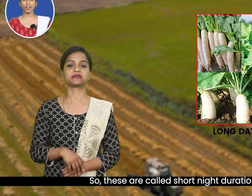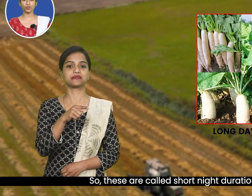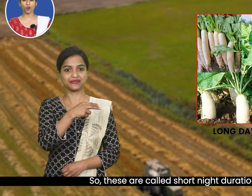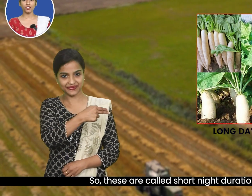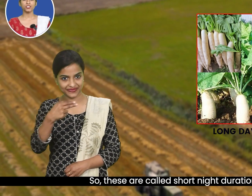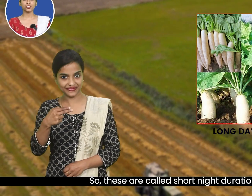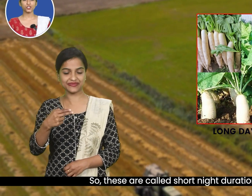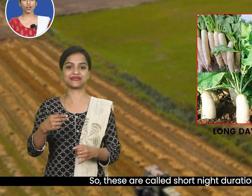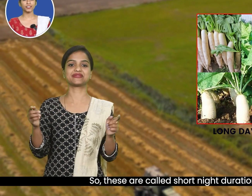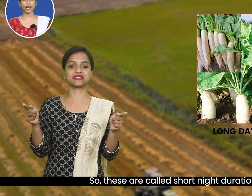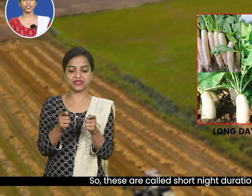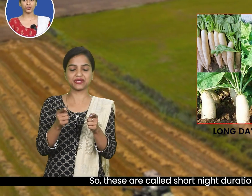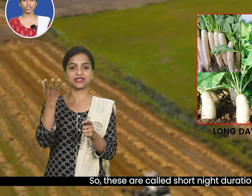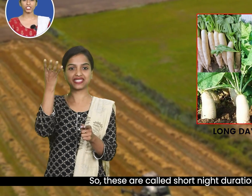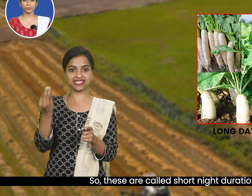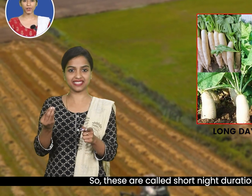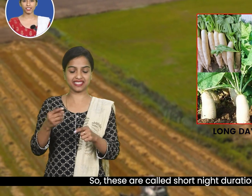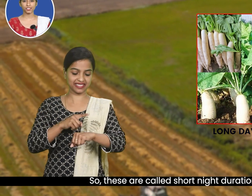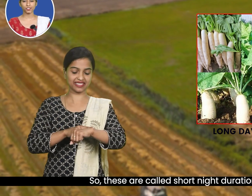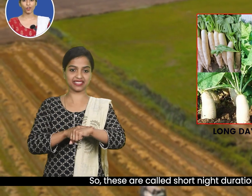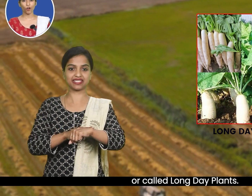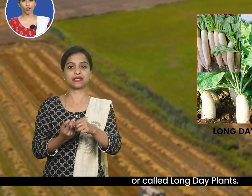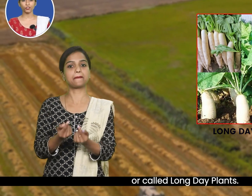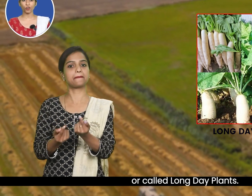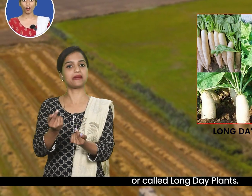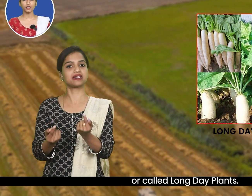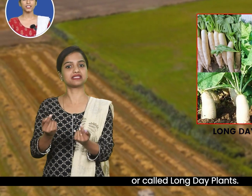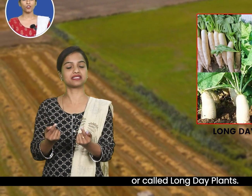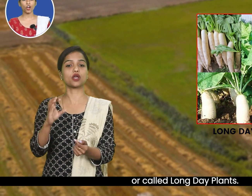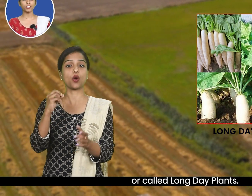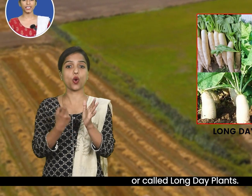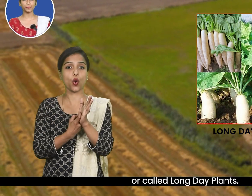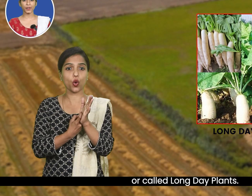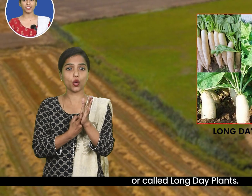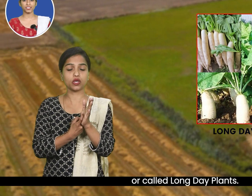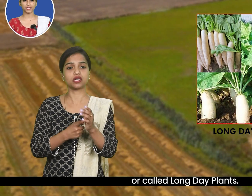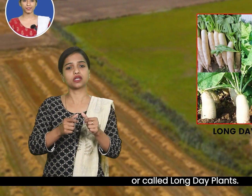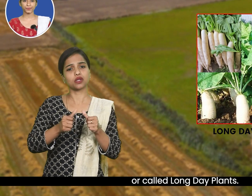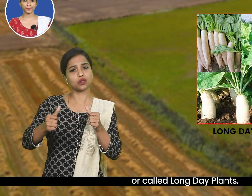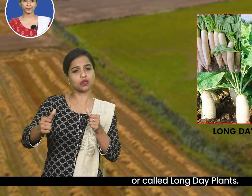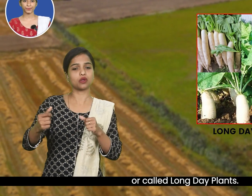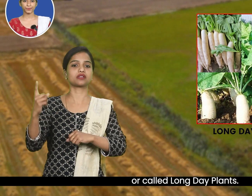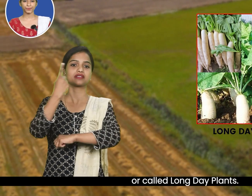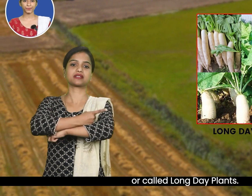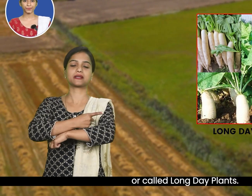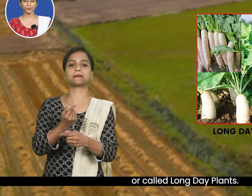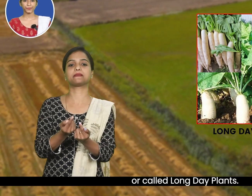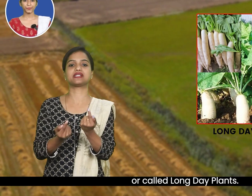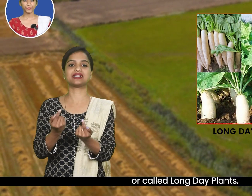these are called short night duration plants or called long day plants.